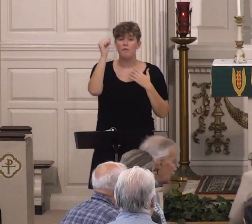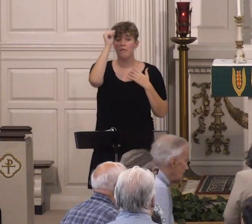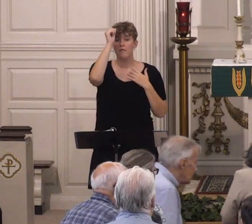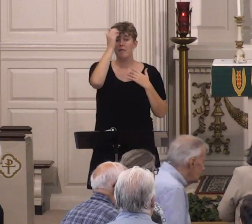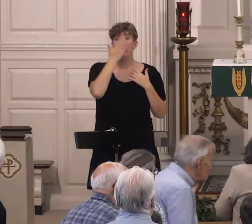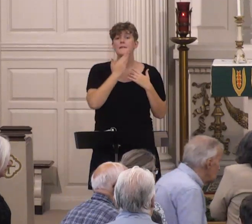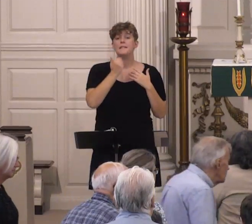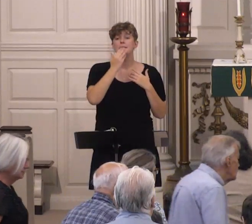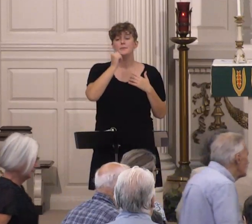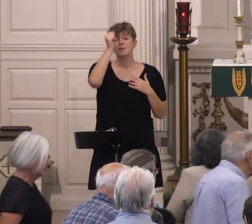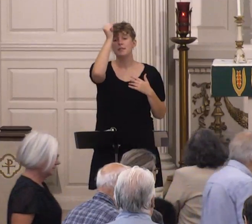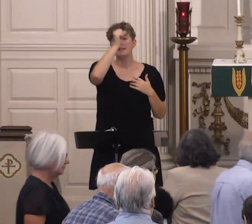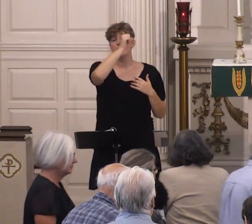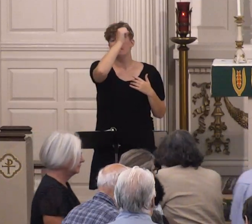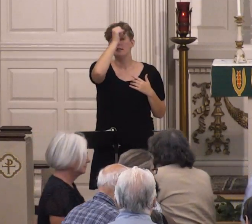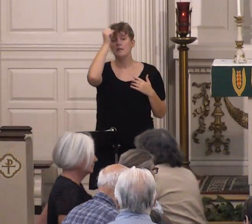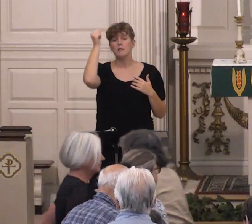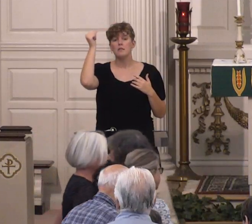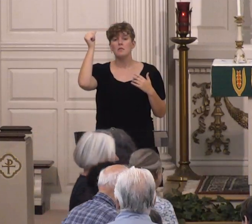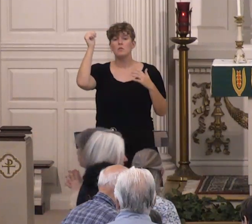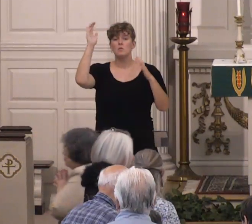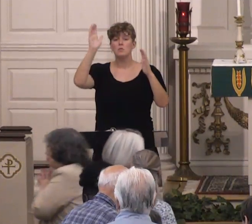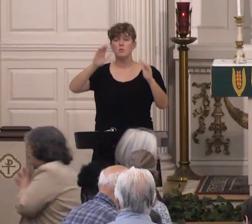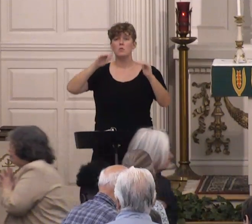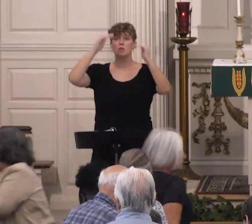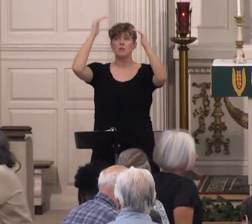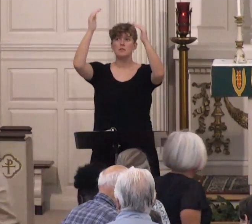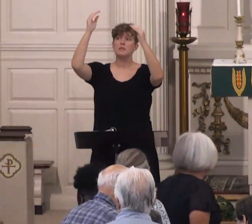above and sweet.